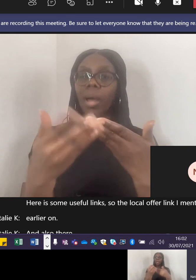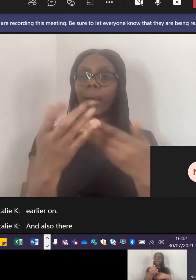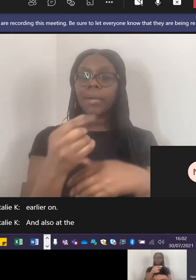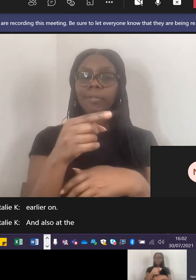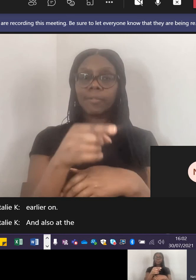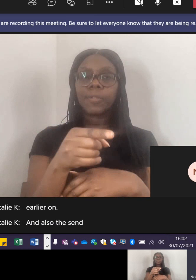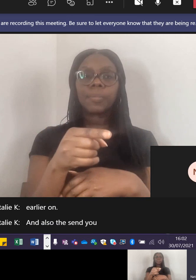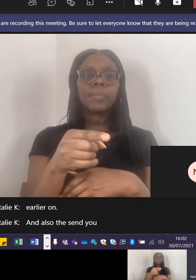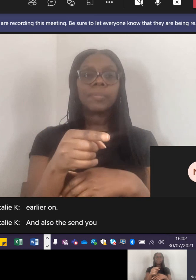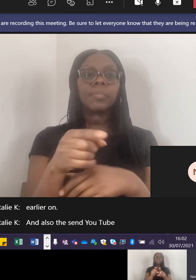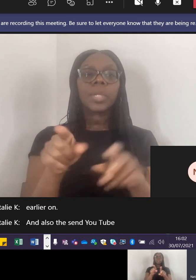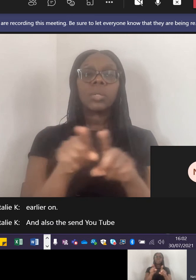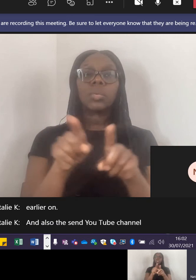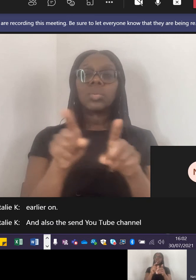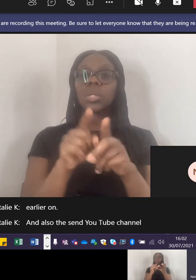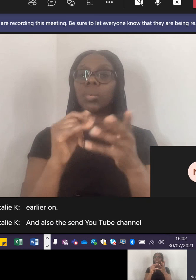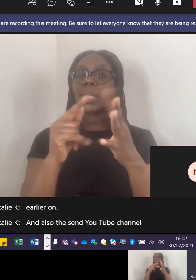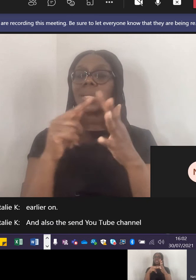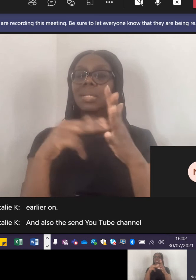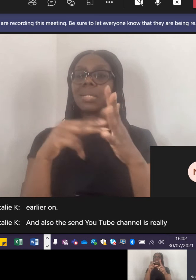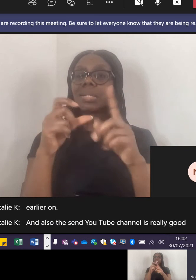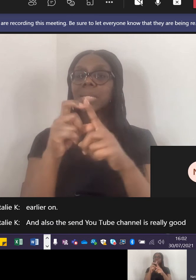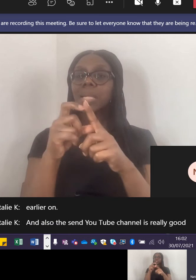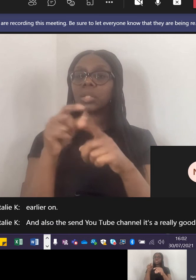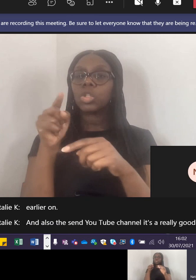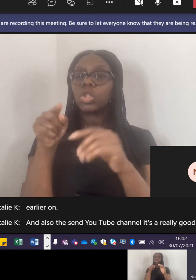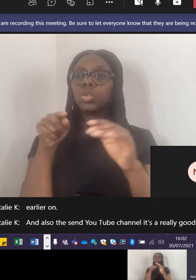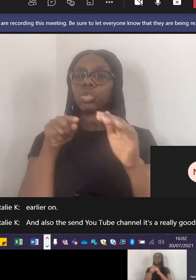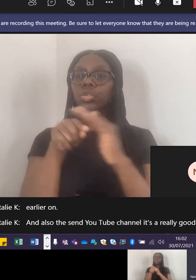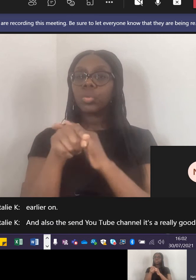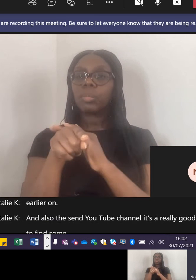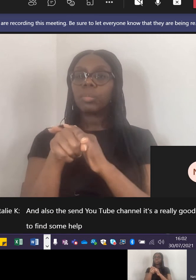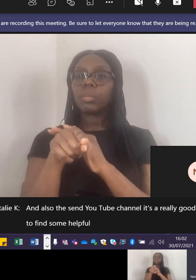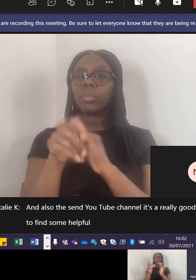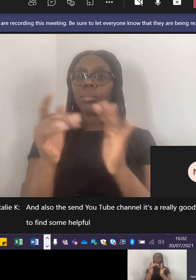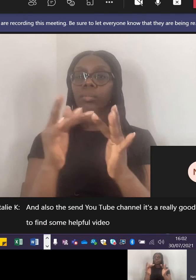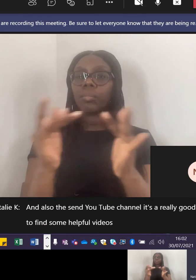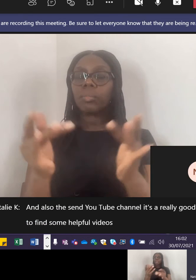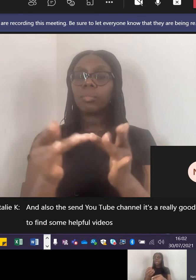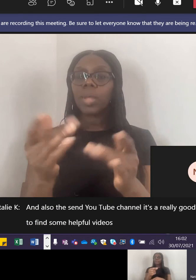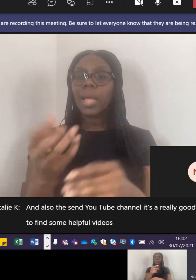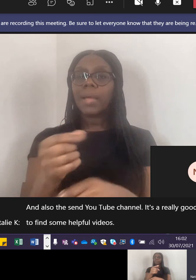SEND YouTube channel. It's a really good place to find some helpful videos